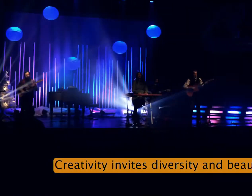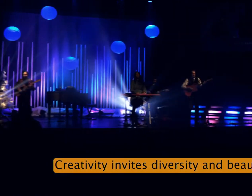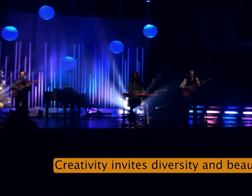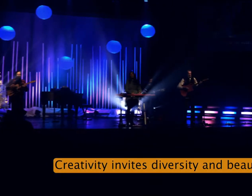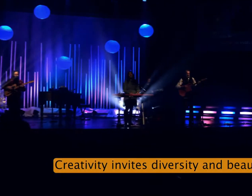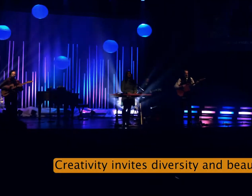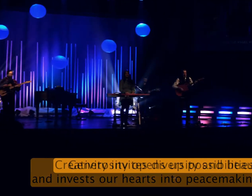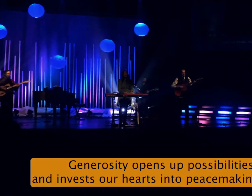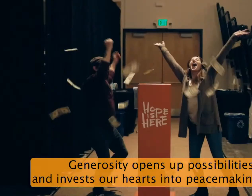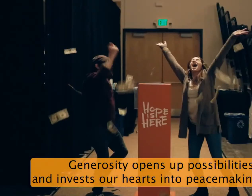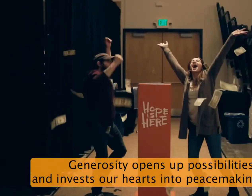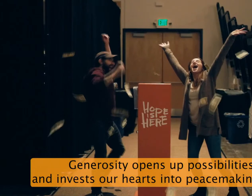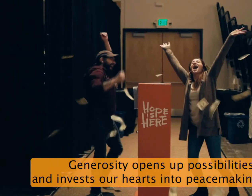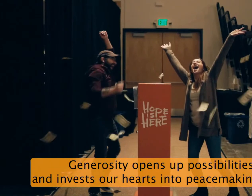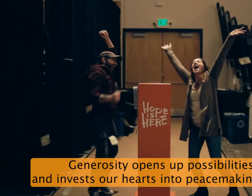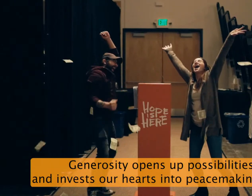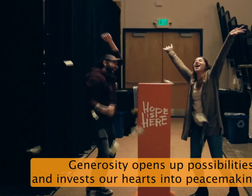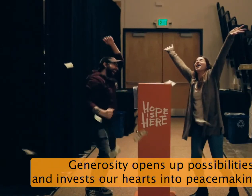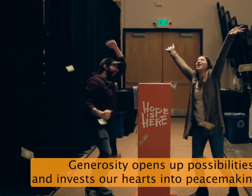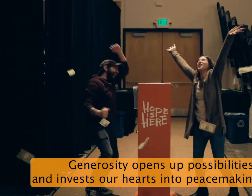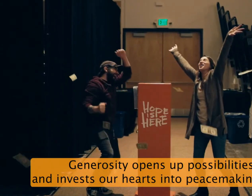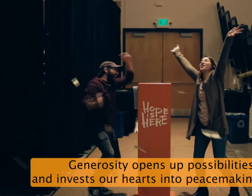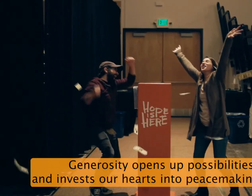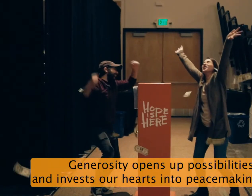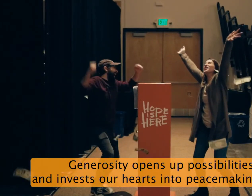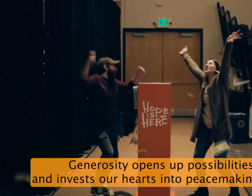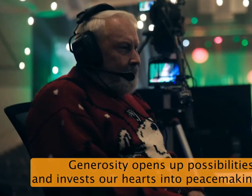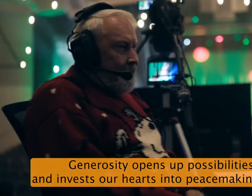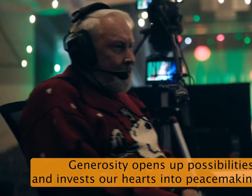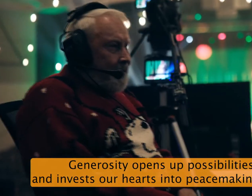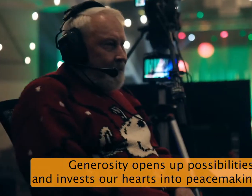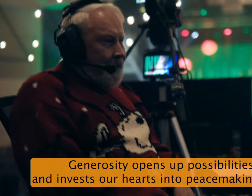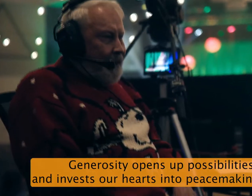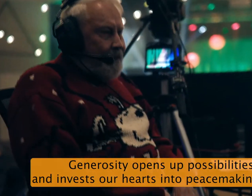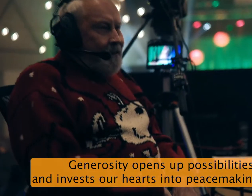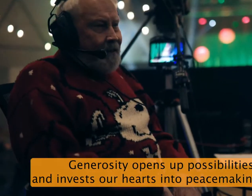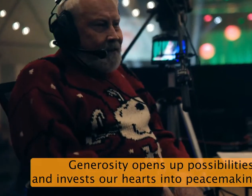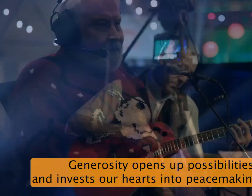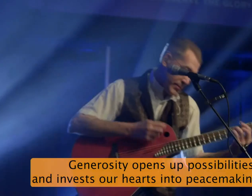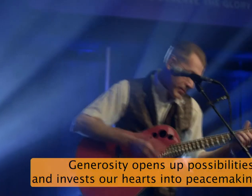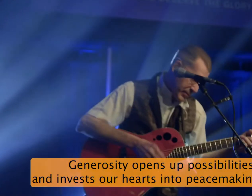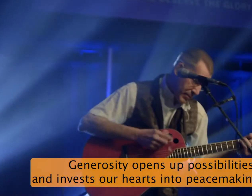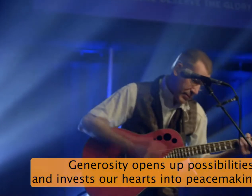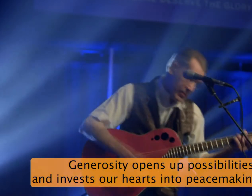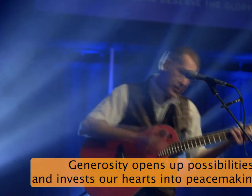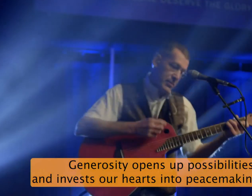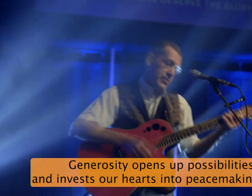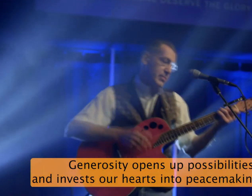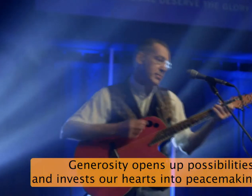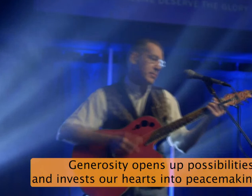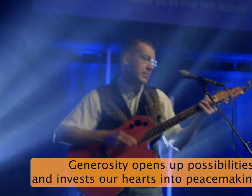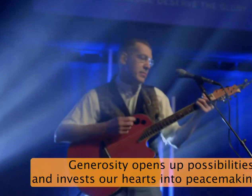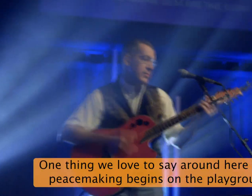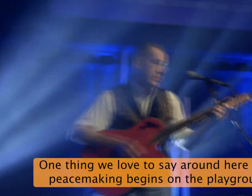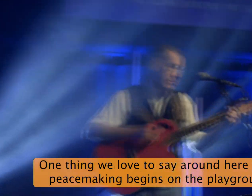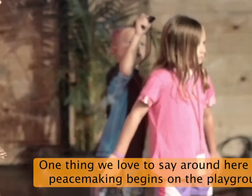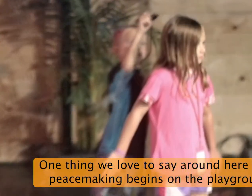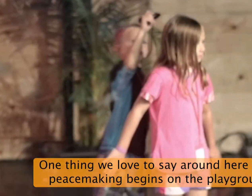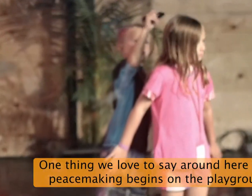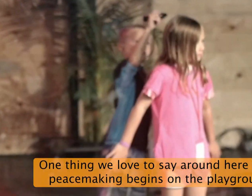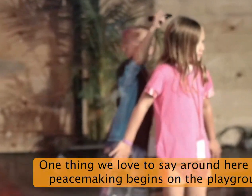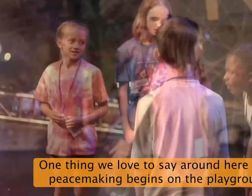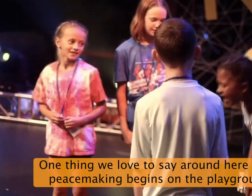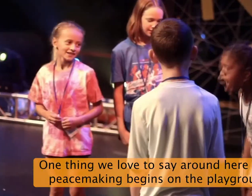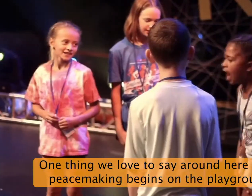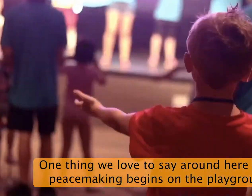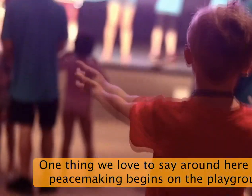beauty. Generosity opens up possibilities and invests our hearts into peacemaking work. One